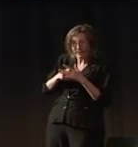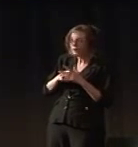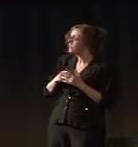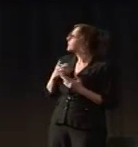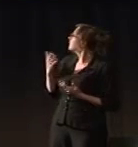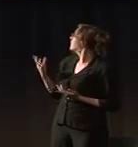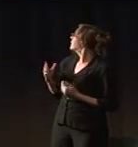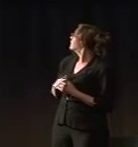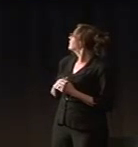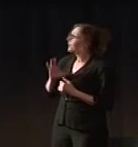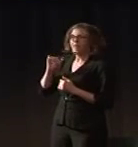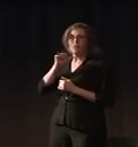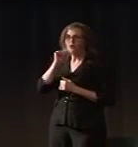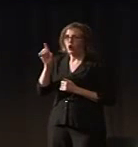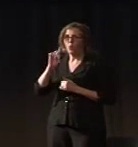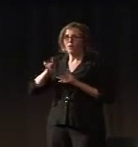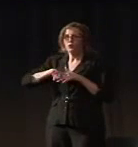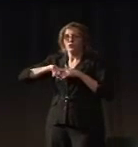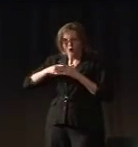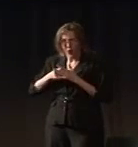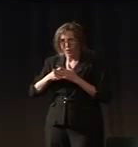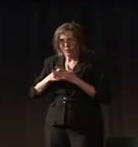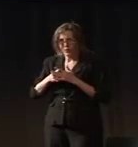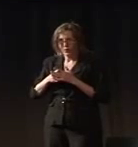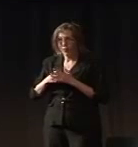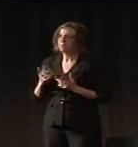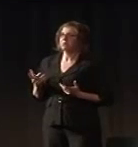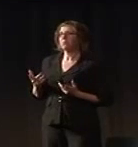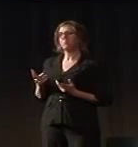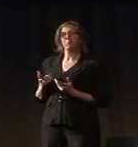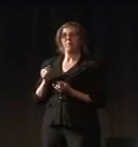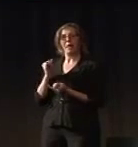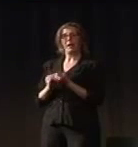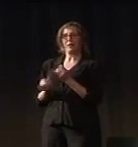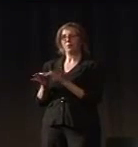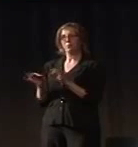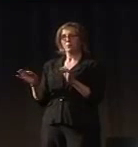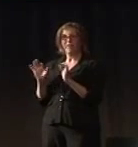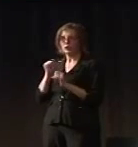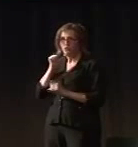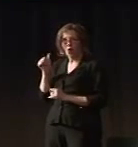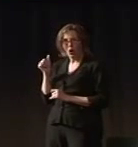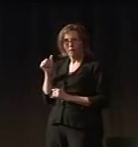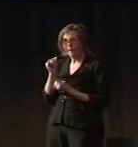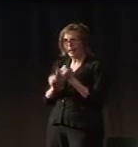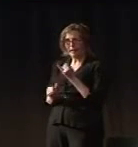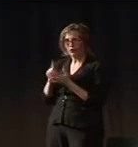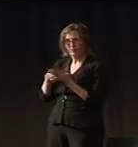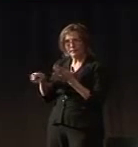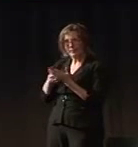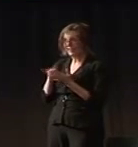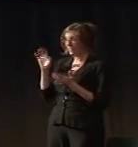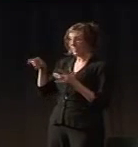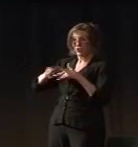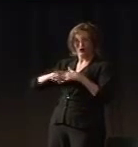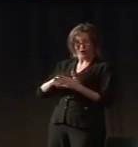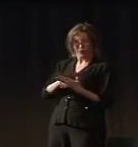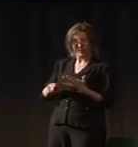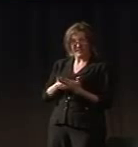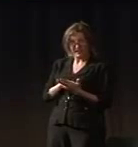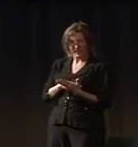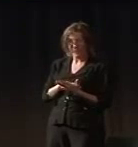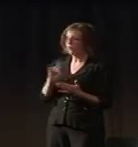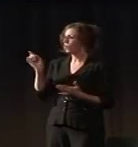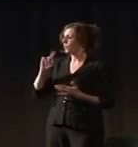the place one ends, perhaps smugly or proudly, as the endpoint of critique. That is simply where we must